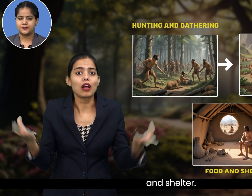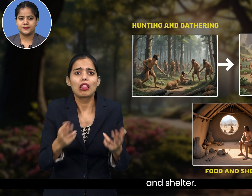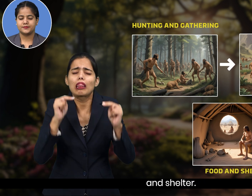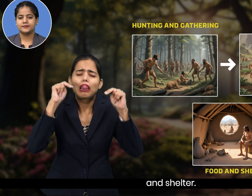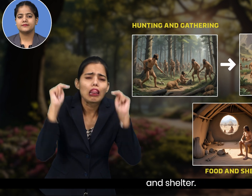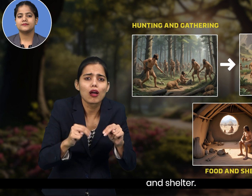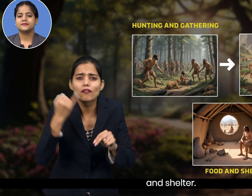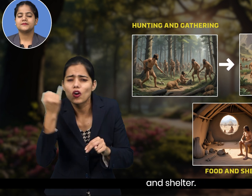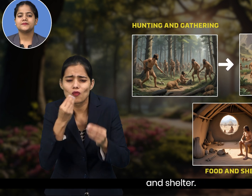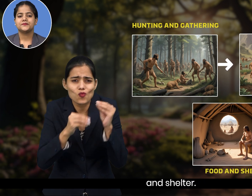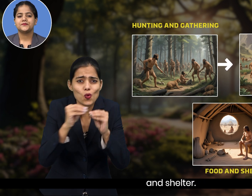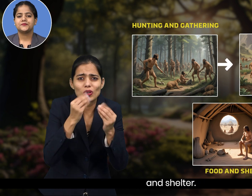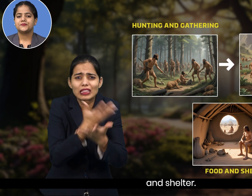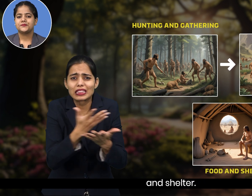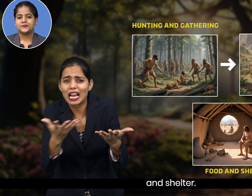shelter.